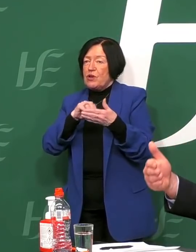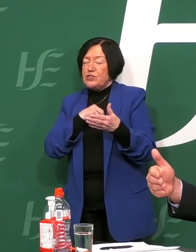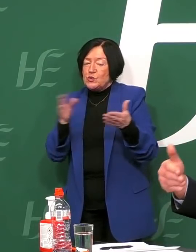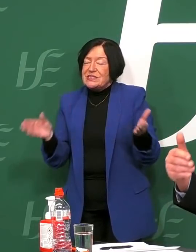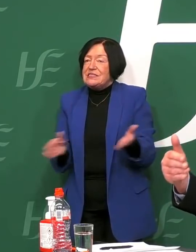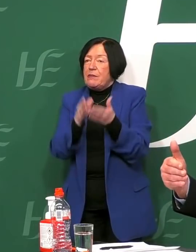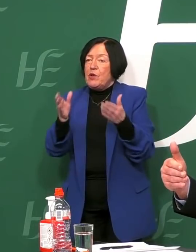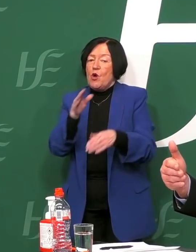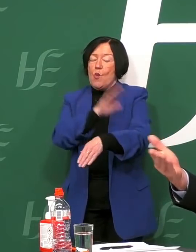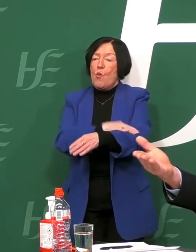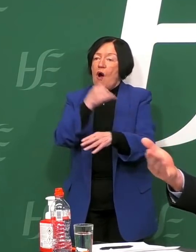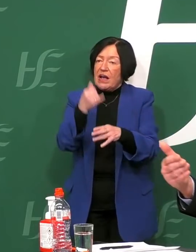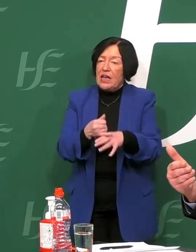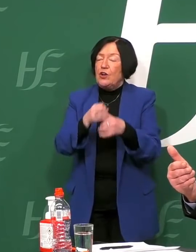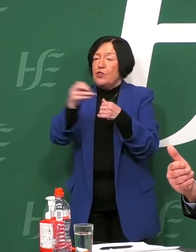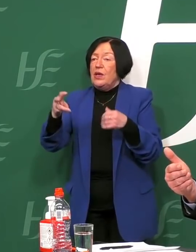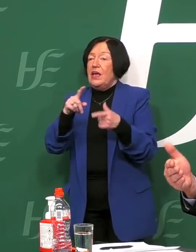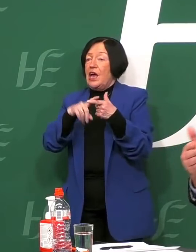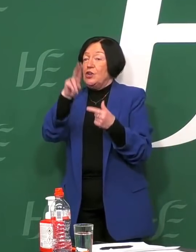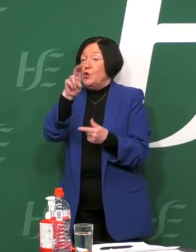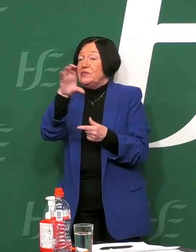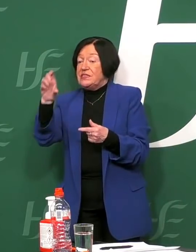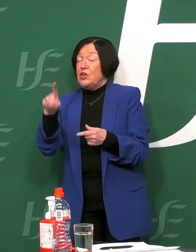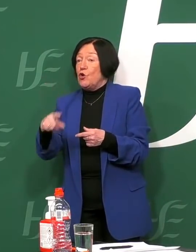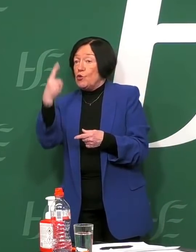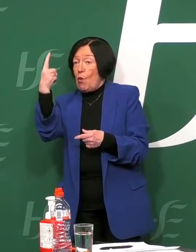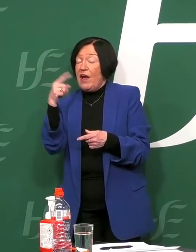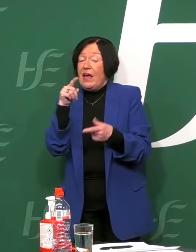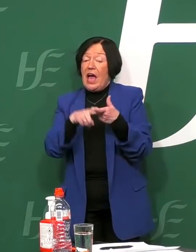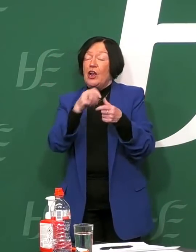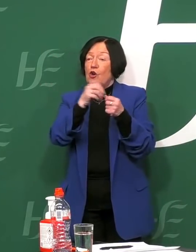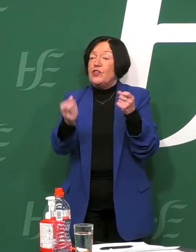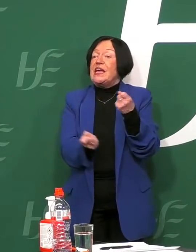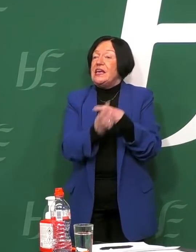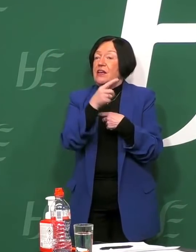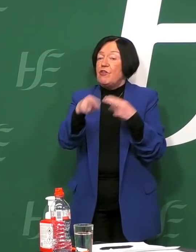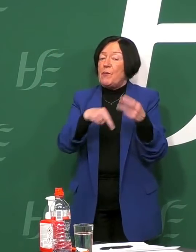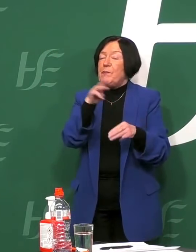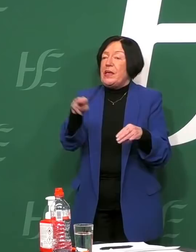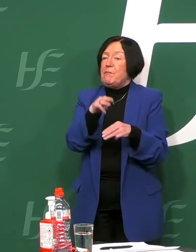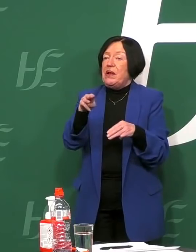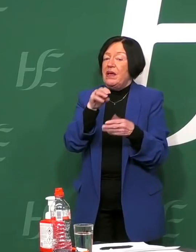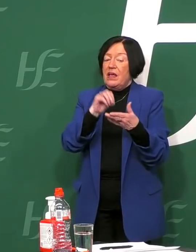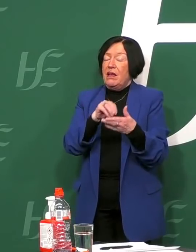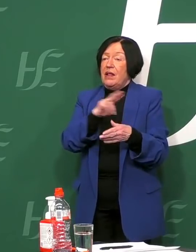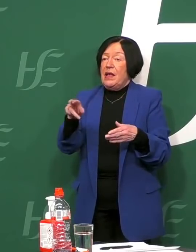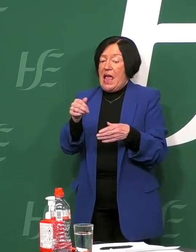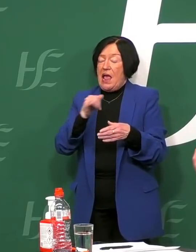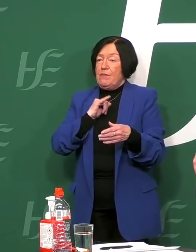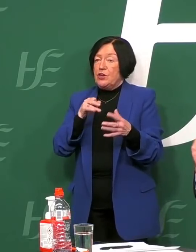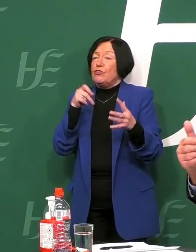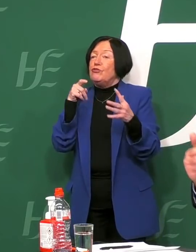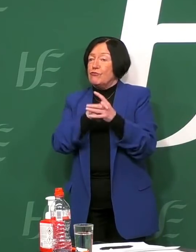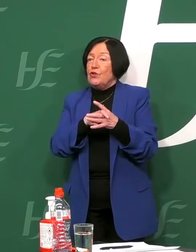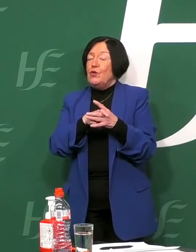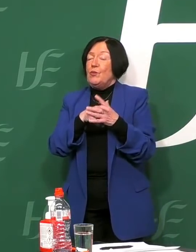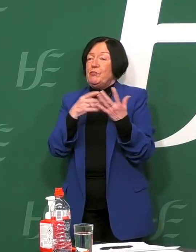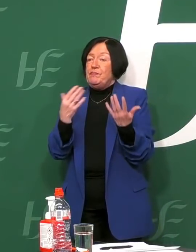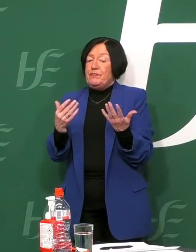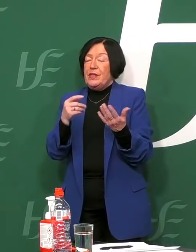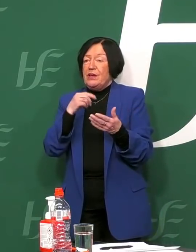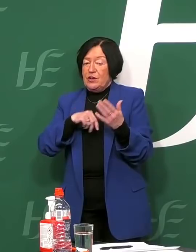stimulate it with walk-ins and other ways. The UCD's example, a good one. I know there were other issues in terms of people having to not being able to get through, but they